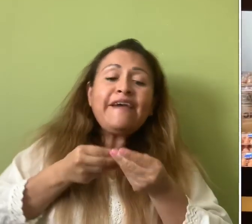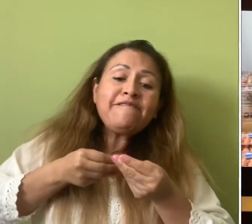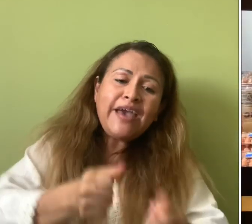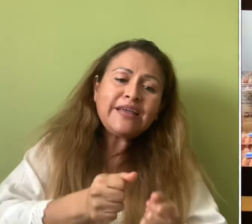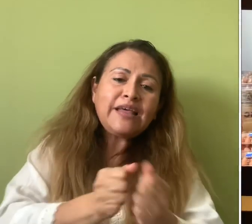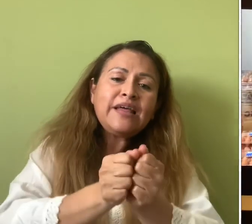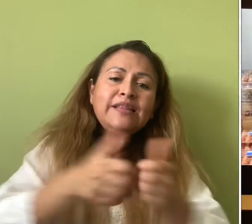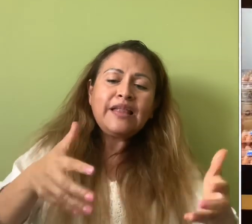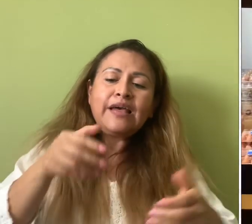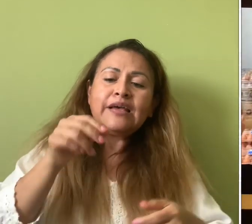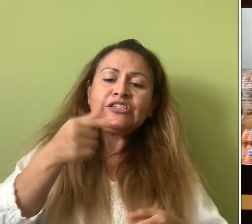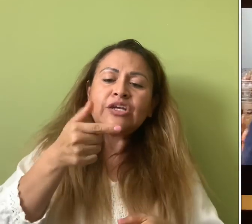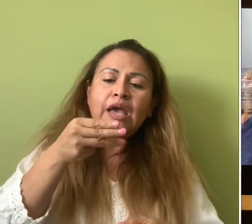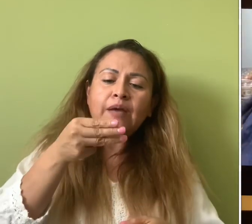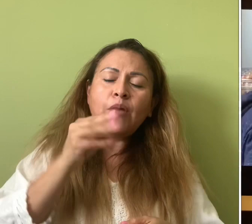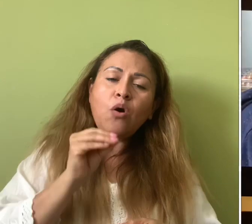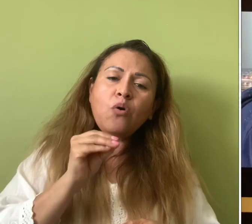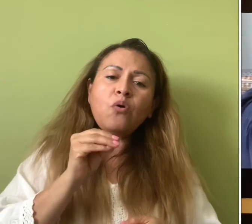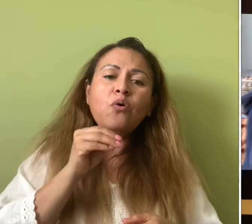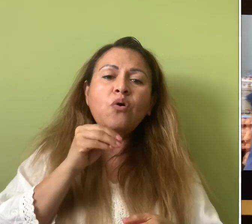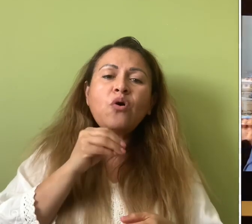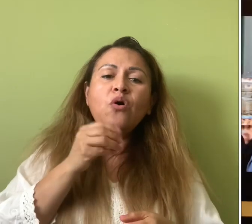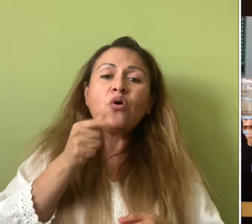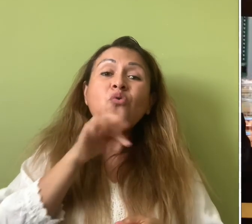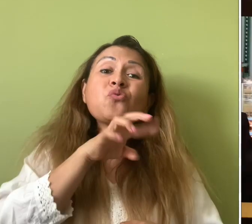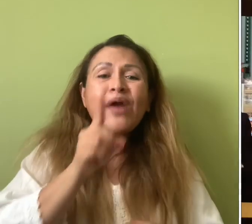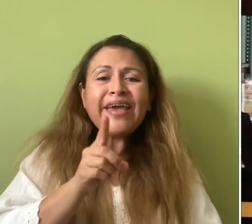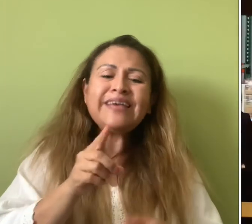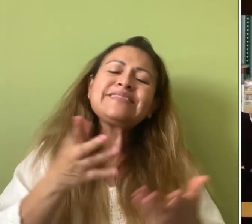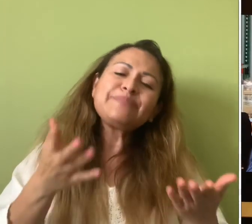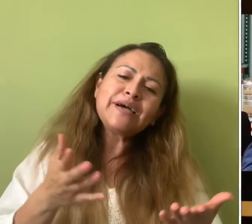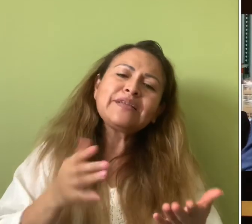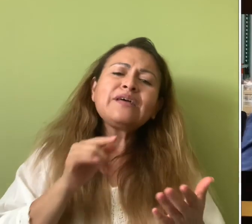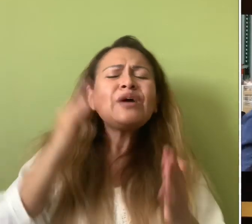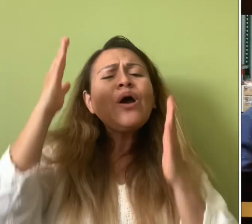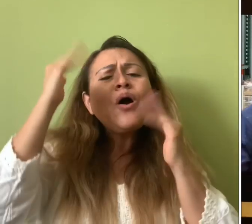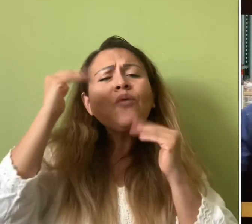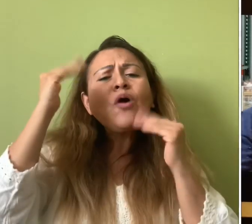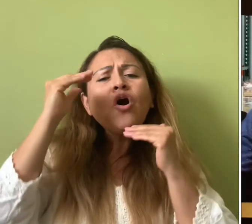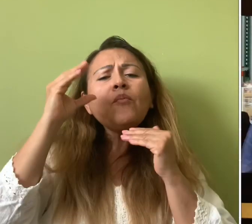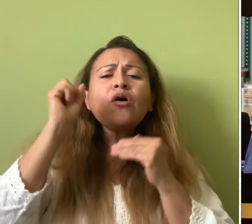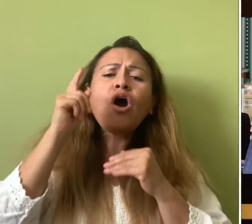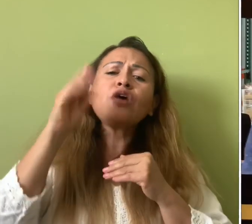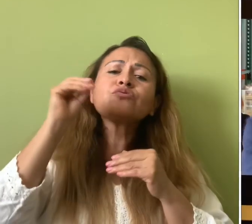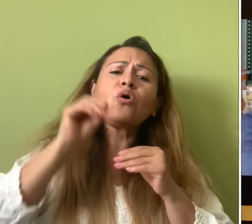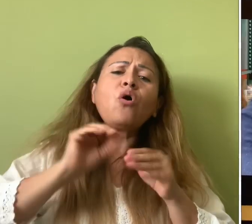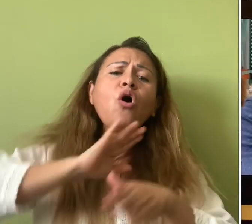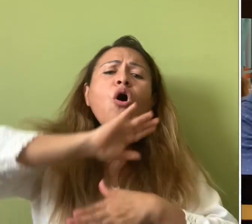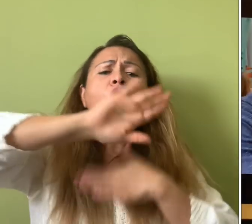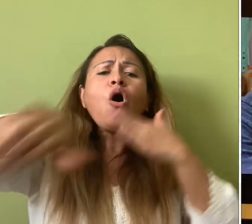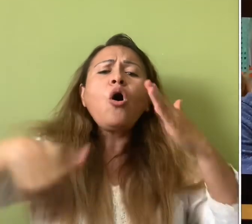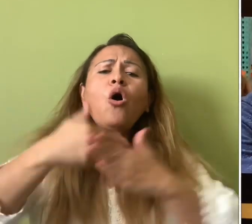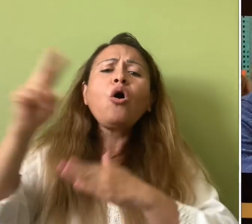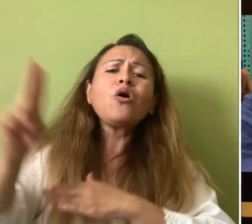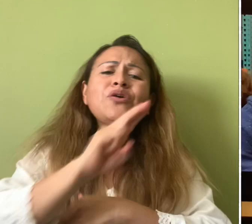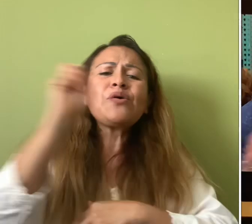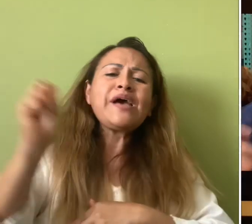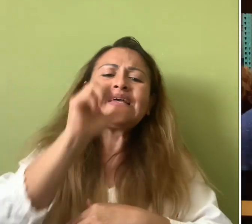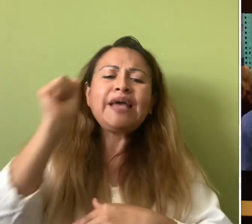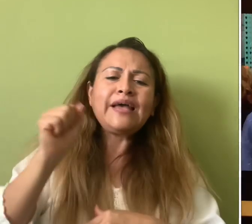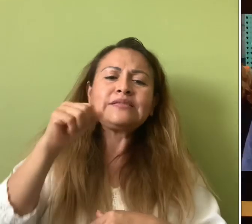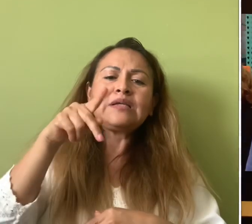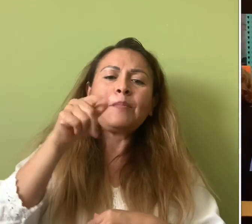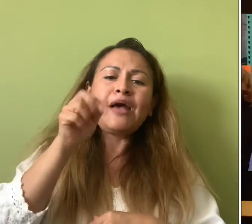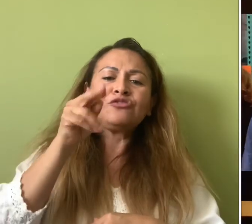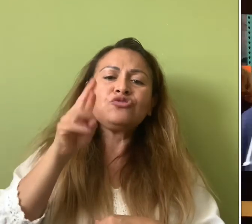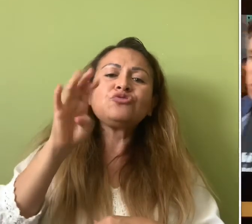but the nutritional profile is nowhere close to pasture-raised eggs. So I'm really hoping Costco rolls them out nationwide because that's the best. So I probably wouldn't even